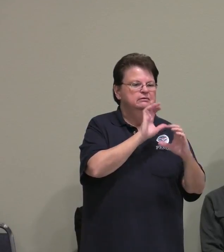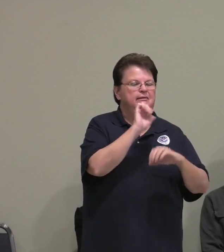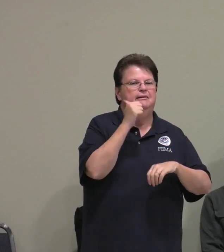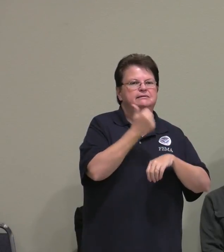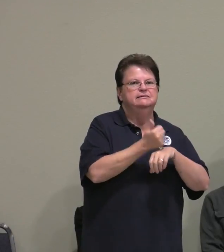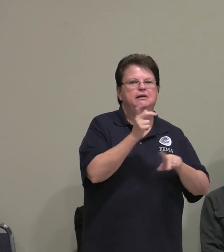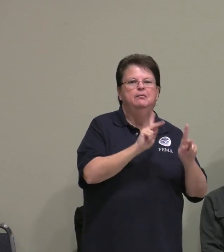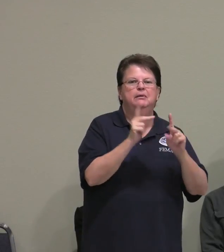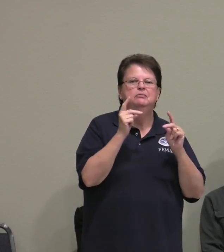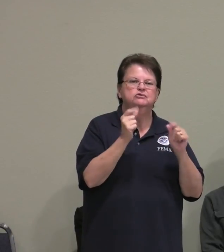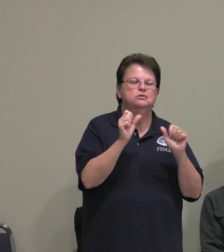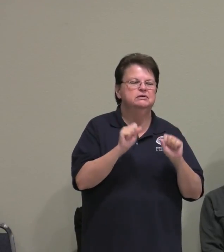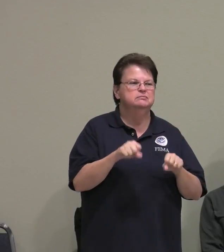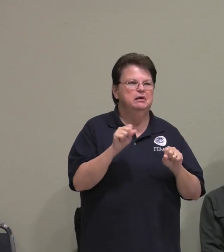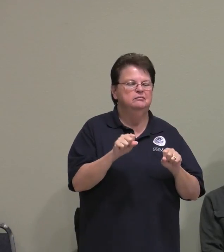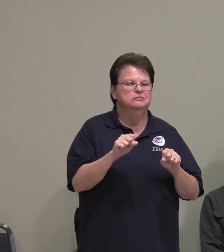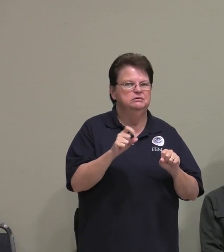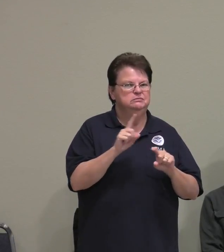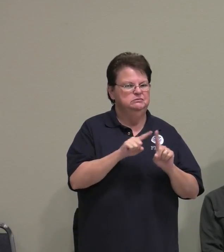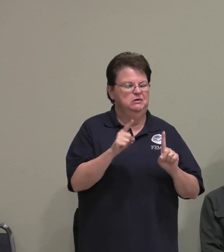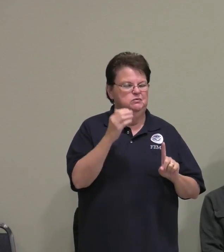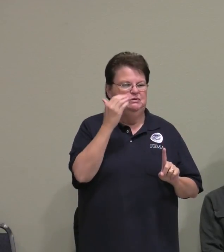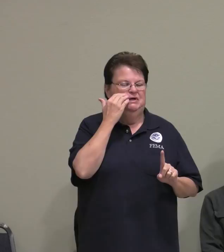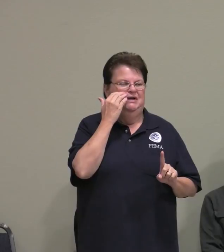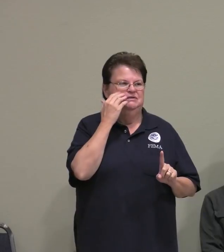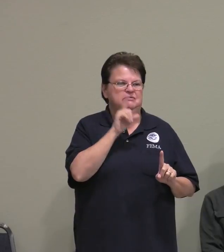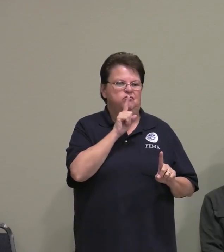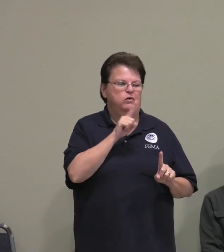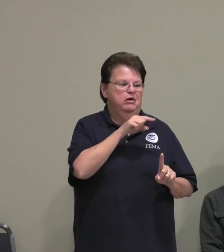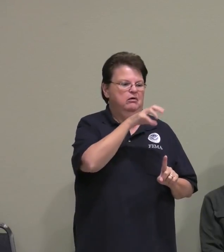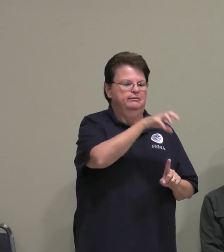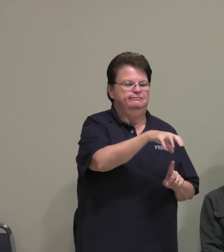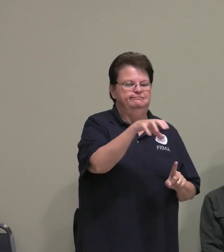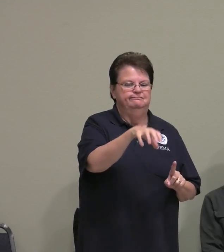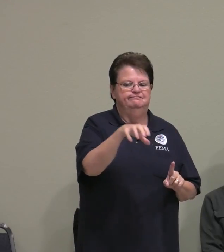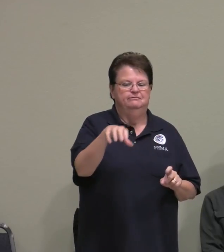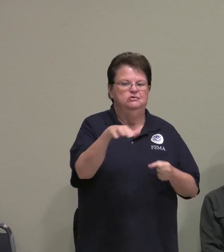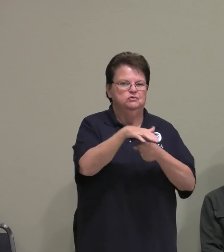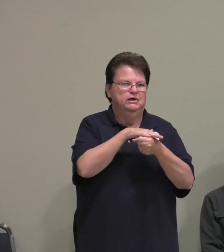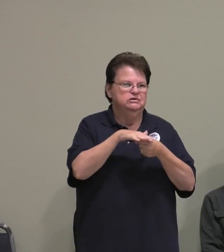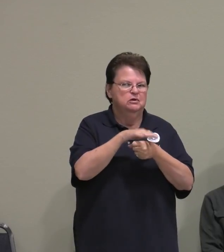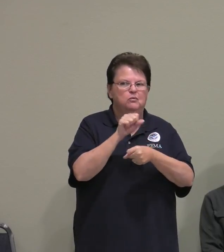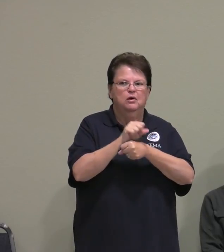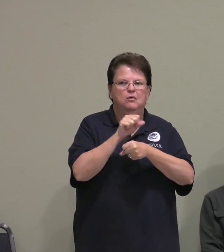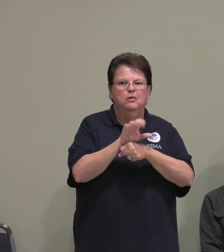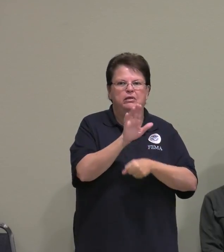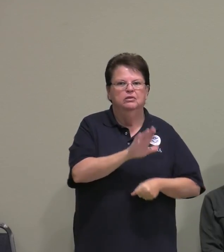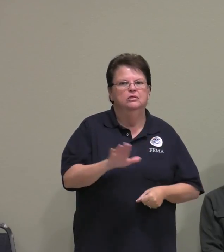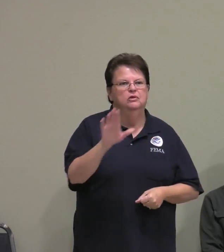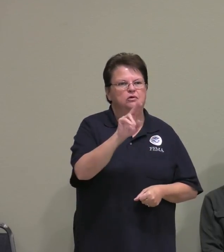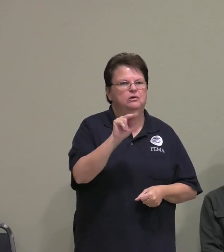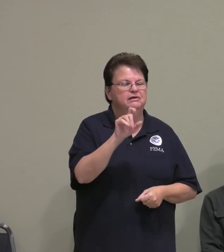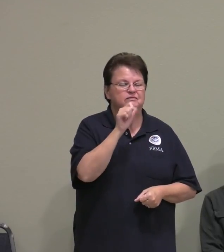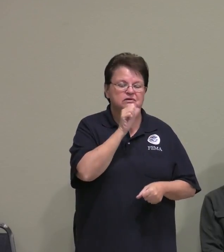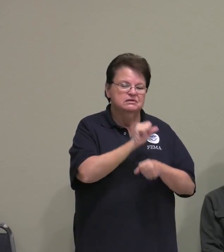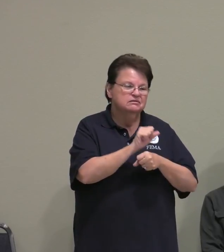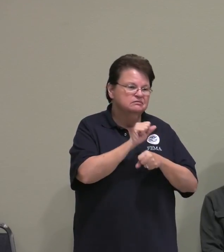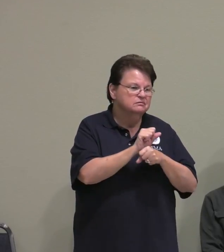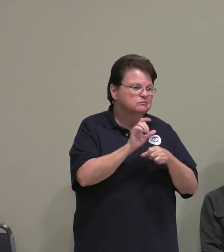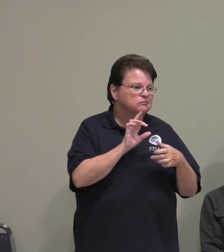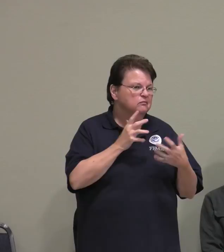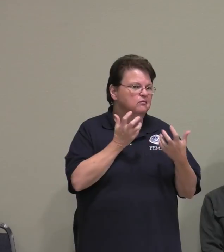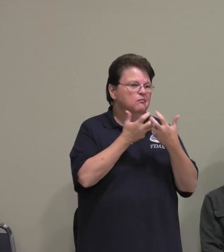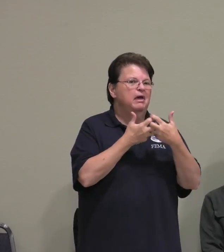as we can. But we are very conscious of where those pads are at and work with you on your needs. If that need doesn't fit your work or school,